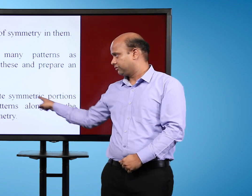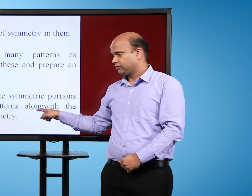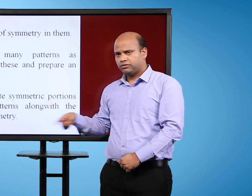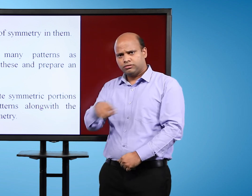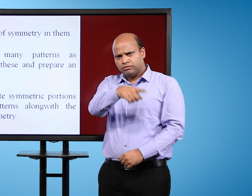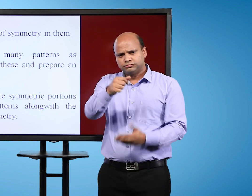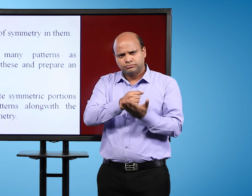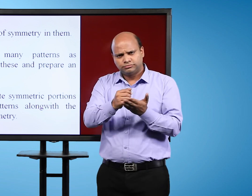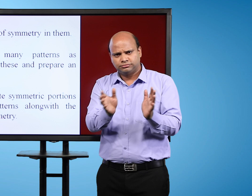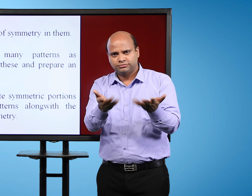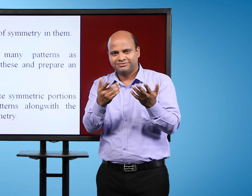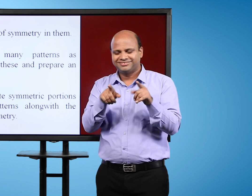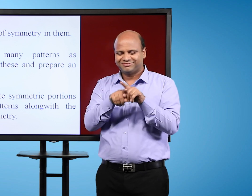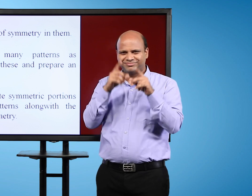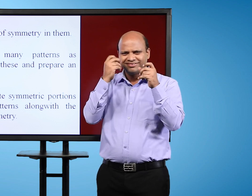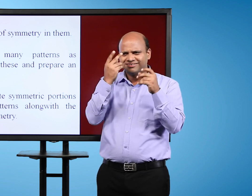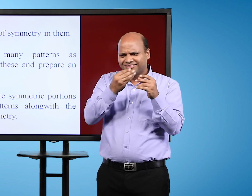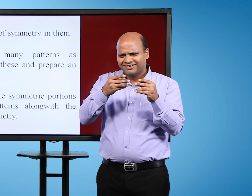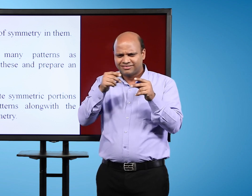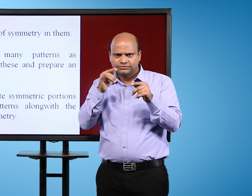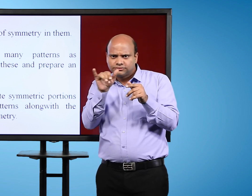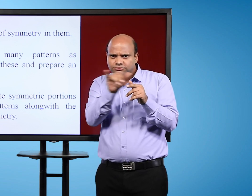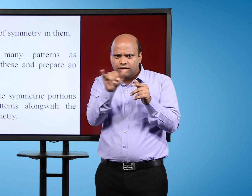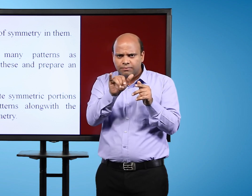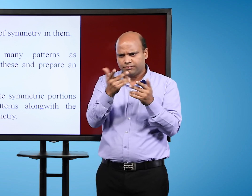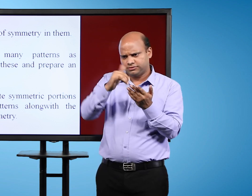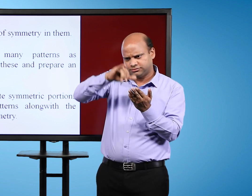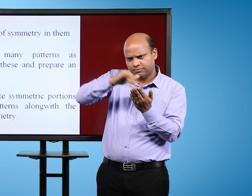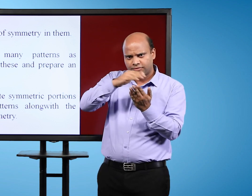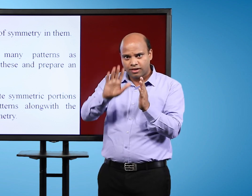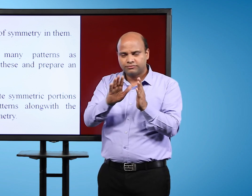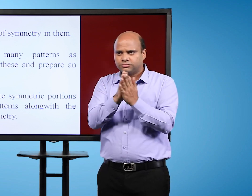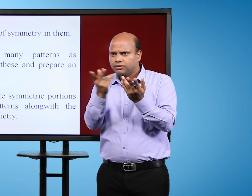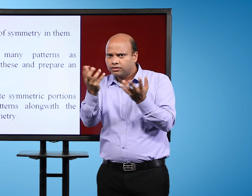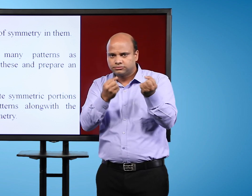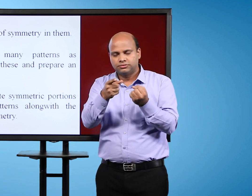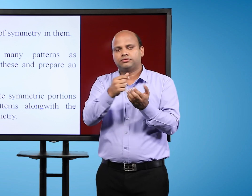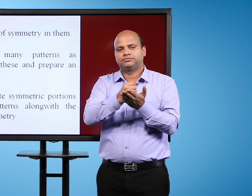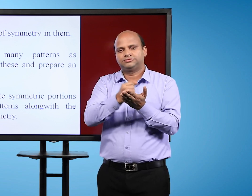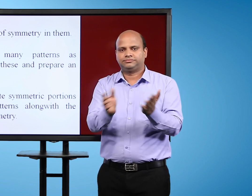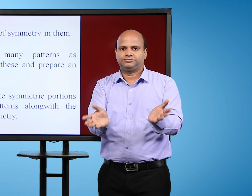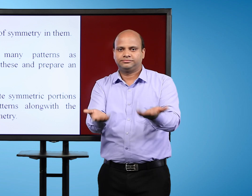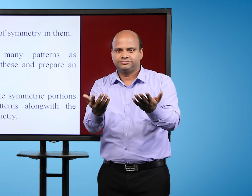Try and locate symmetric portions of these patterns along with the lines of symmetry.